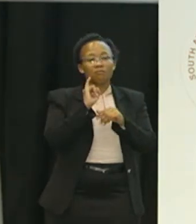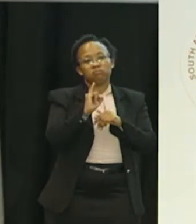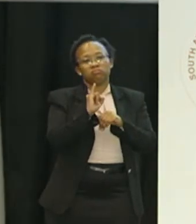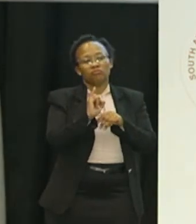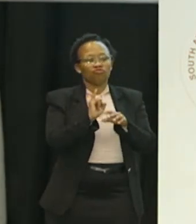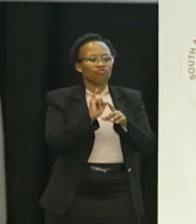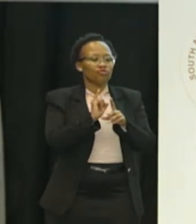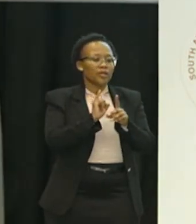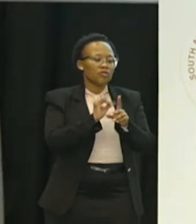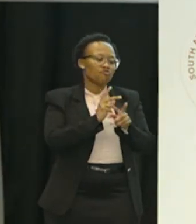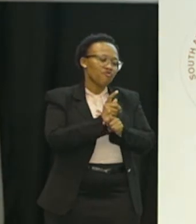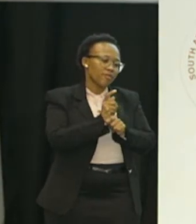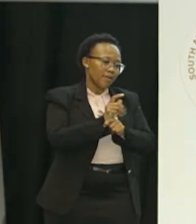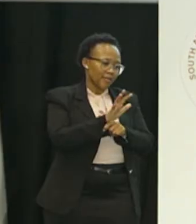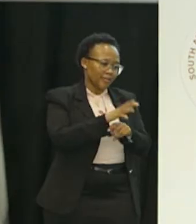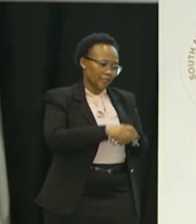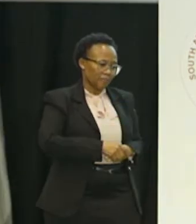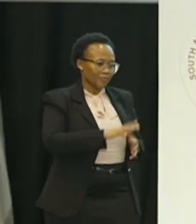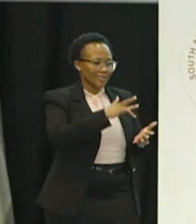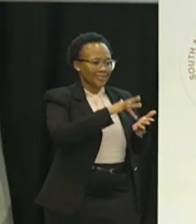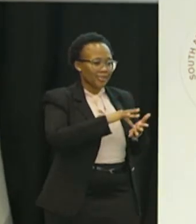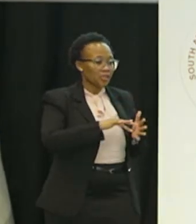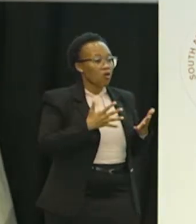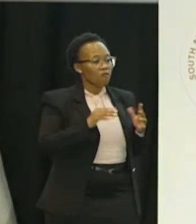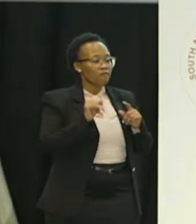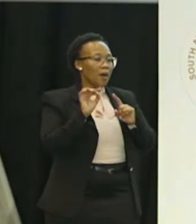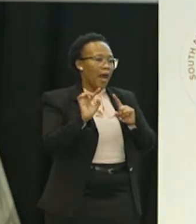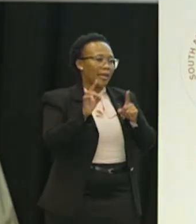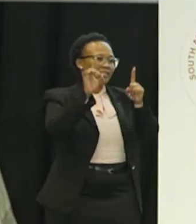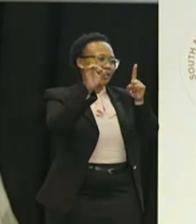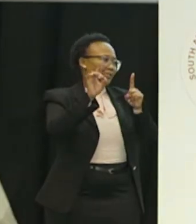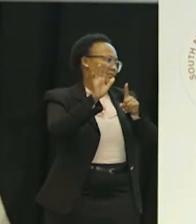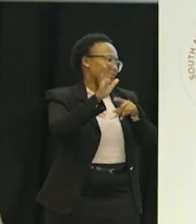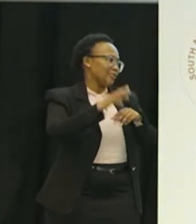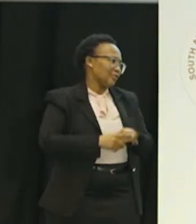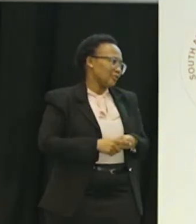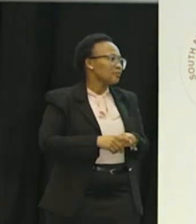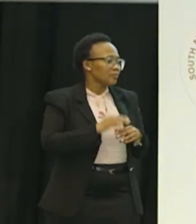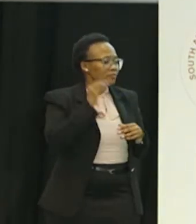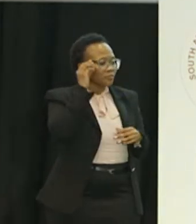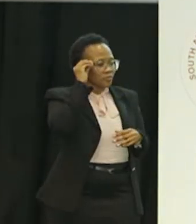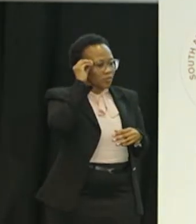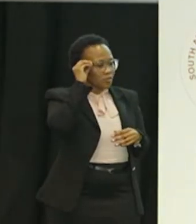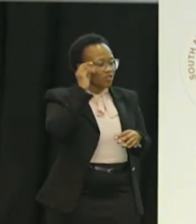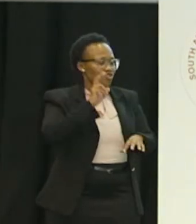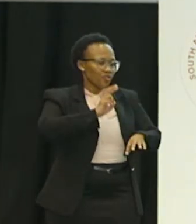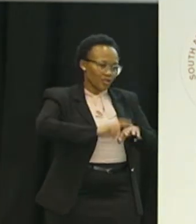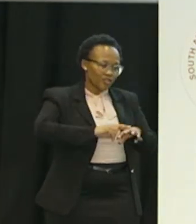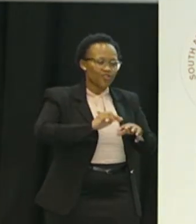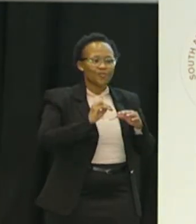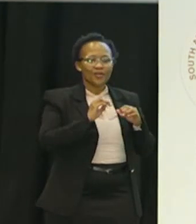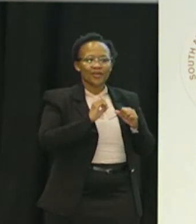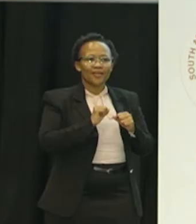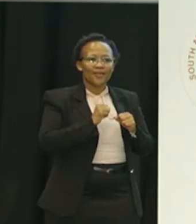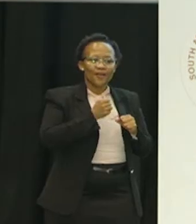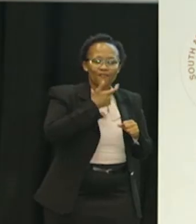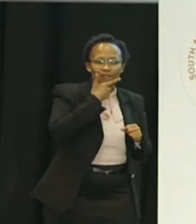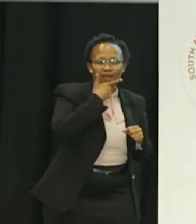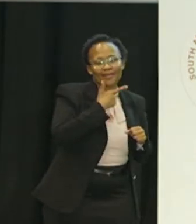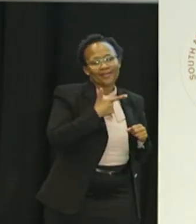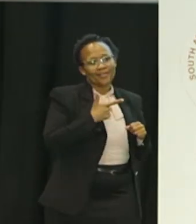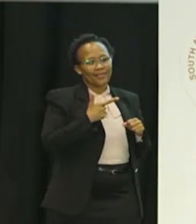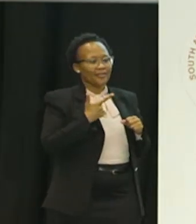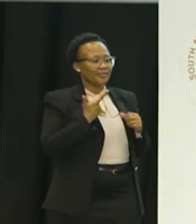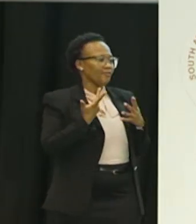Yes, for these centers of excellences to function, they must, be friendly and safe and confidential space for members of